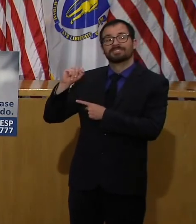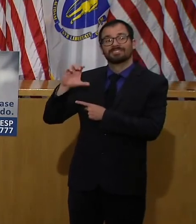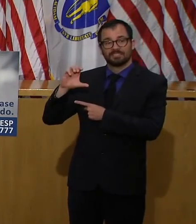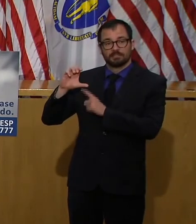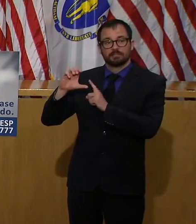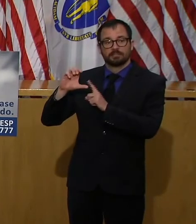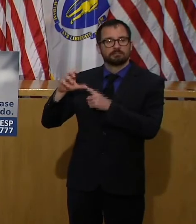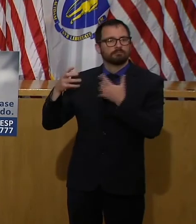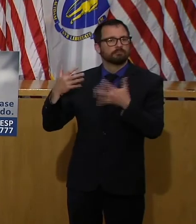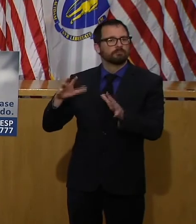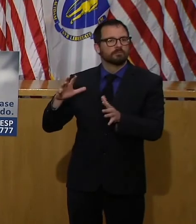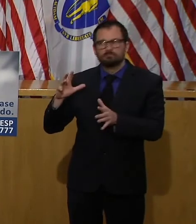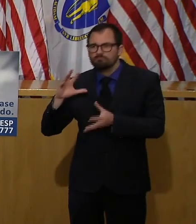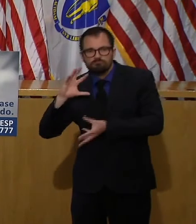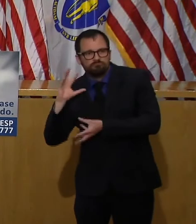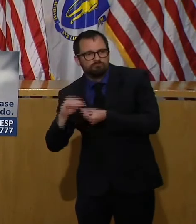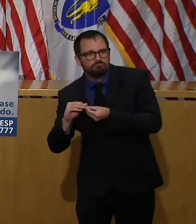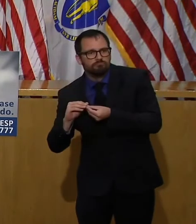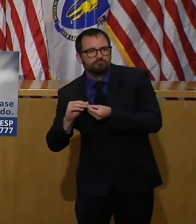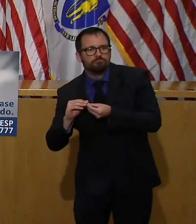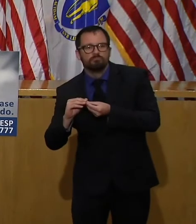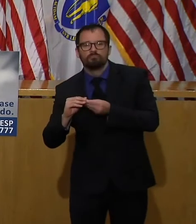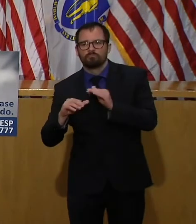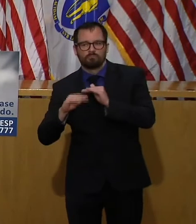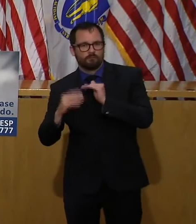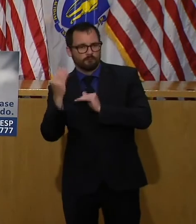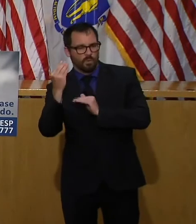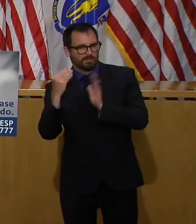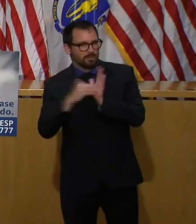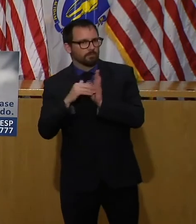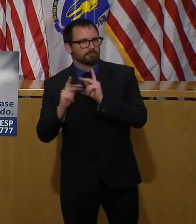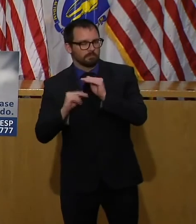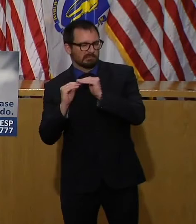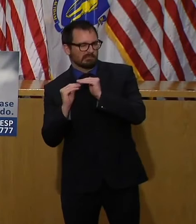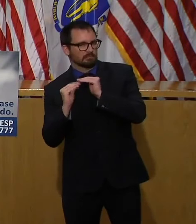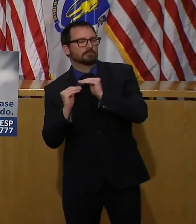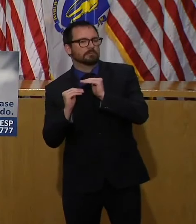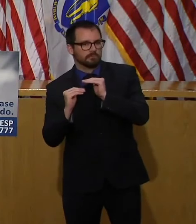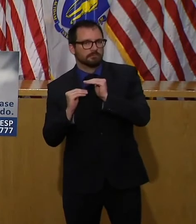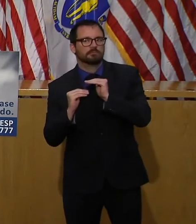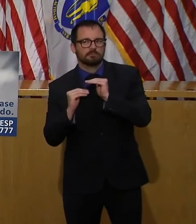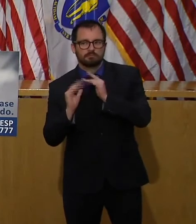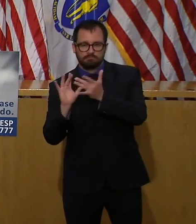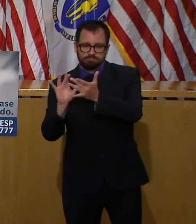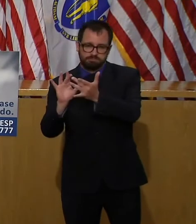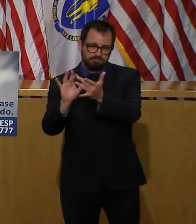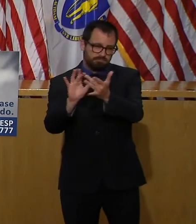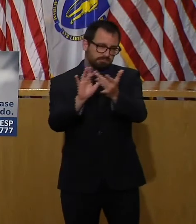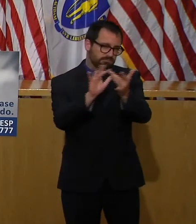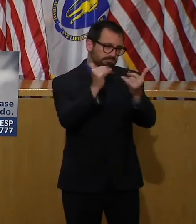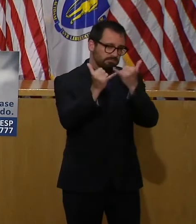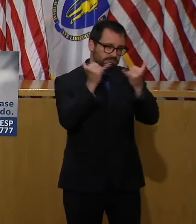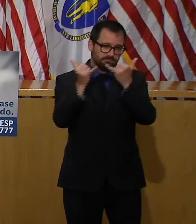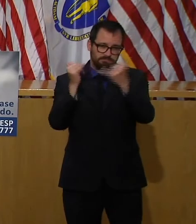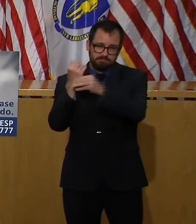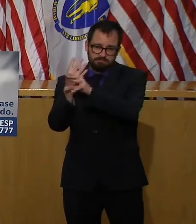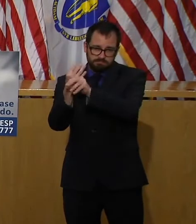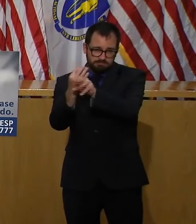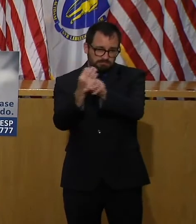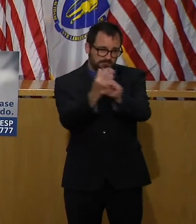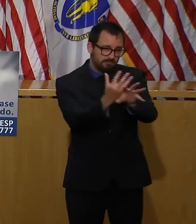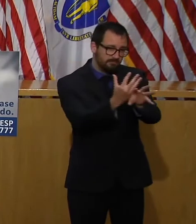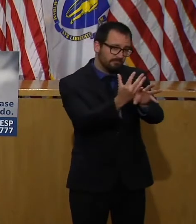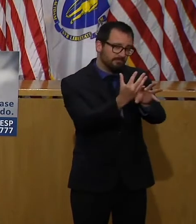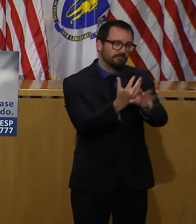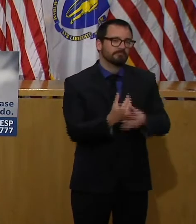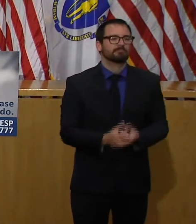under 14,000 individuals. Part of the collaborative includes team members that are care resource coordinators.